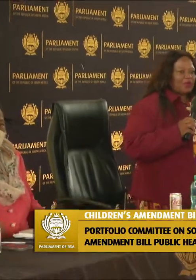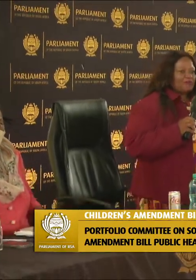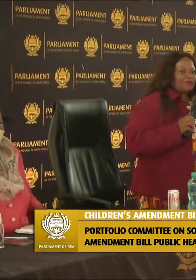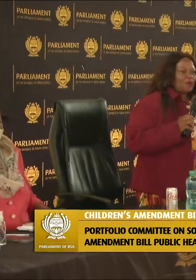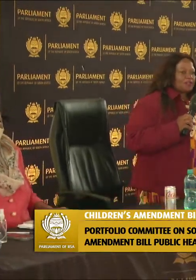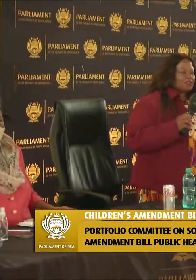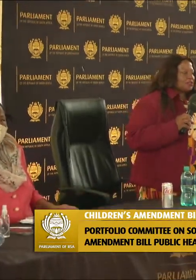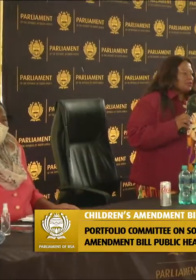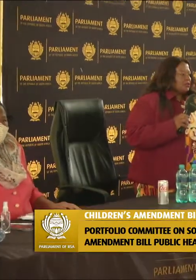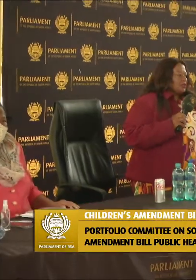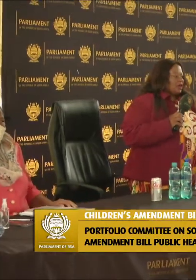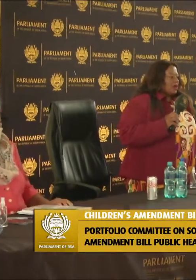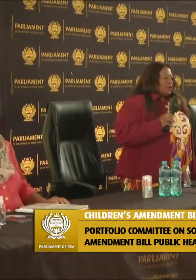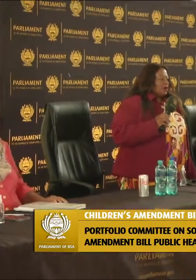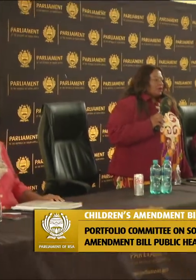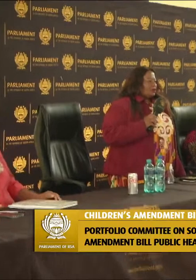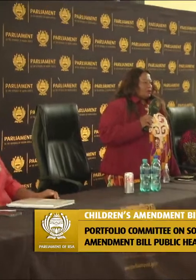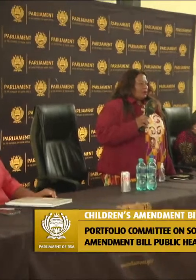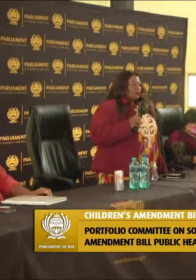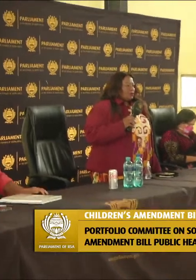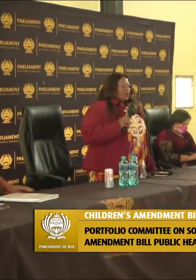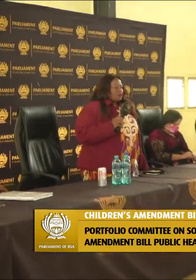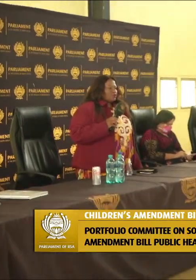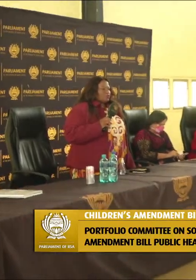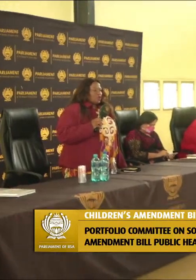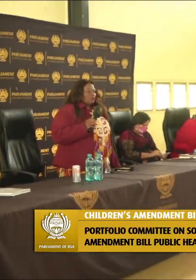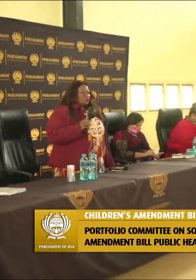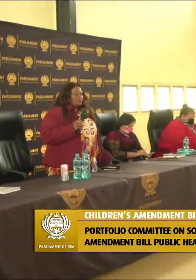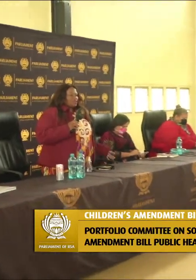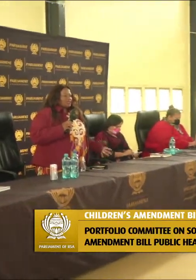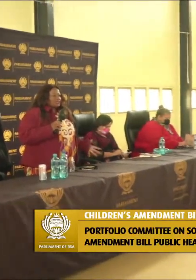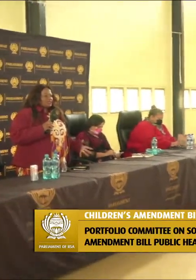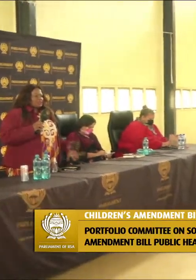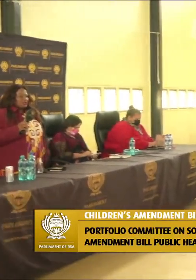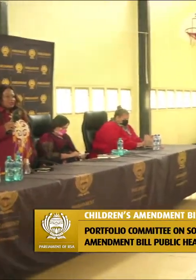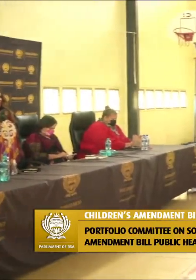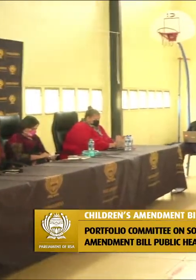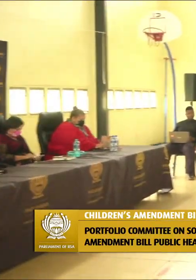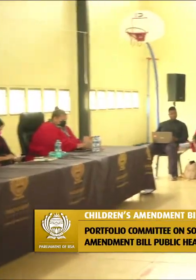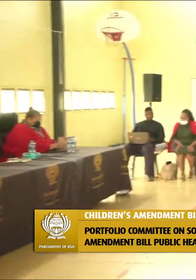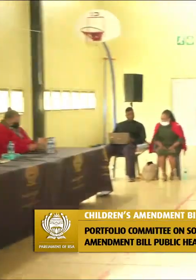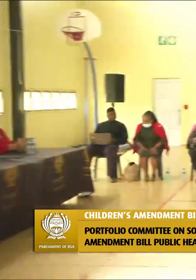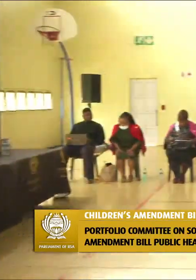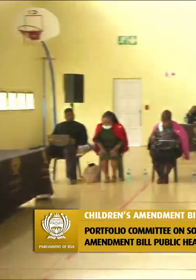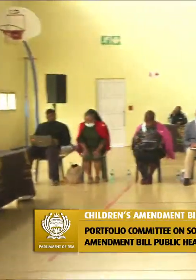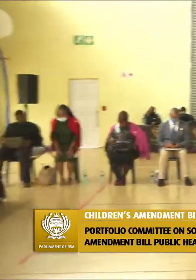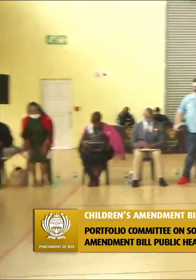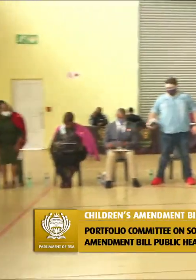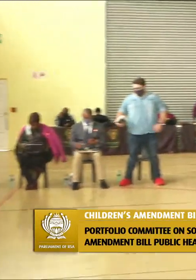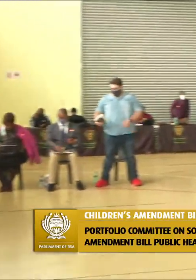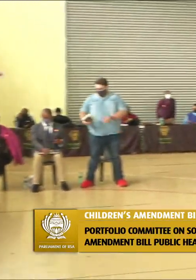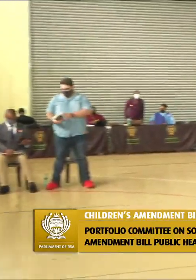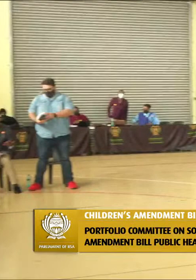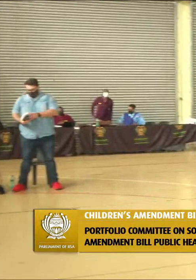Thank you. Come forward. Thanks, ma'am. Can we please stand up, all of us?